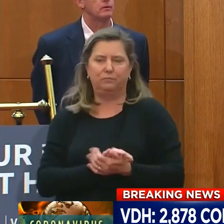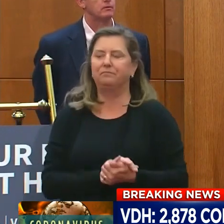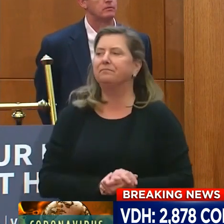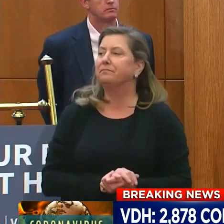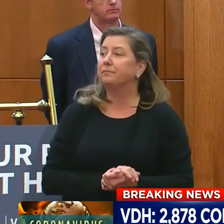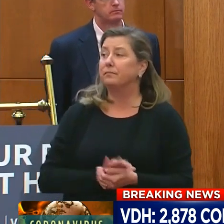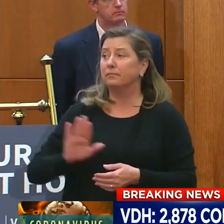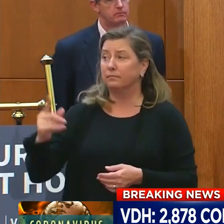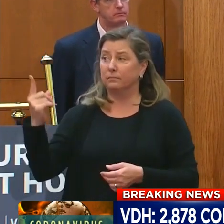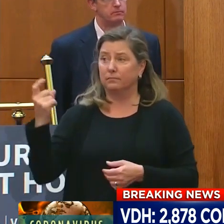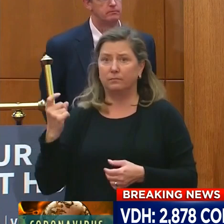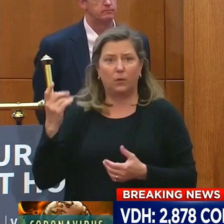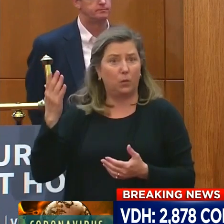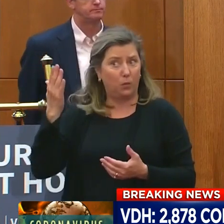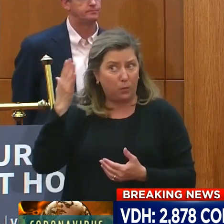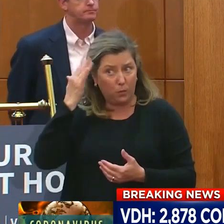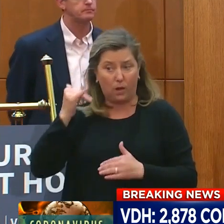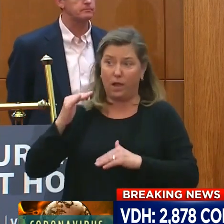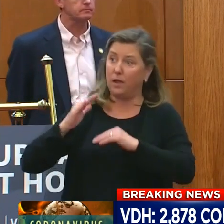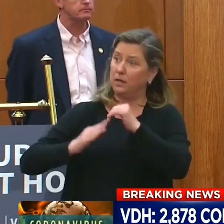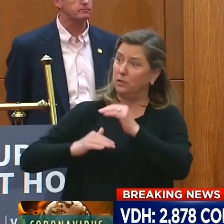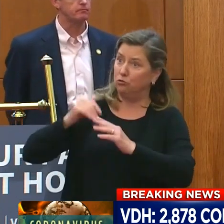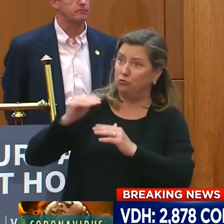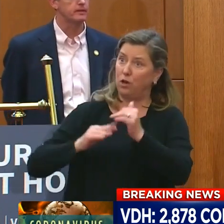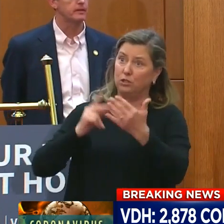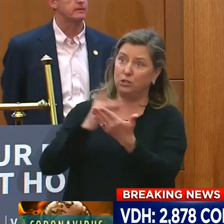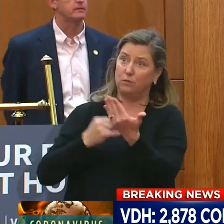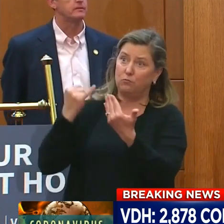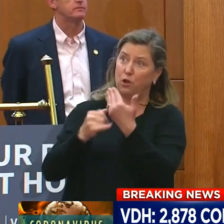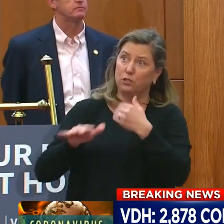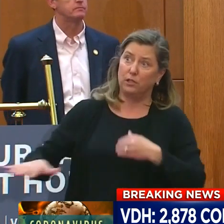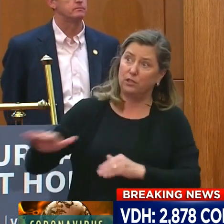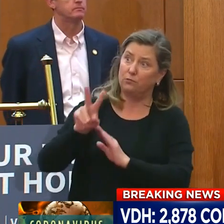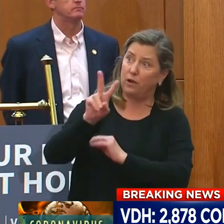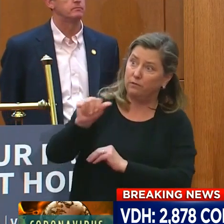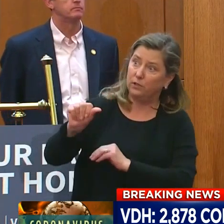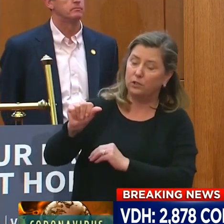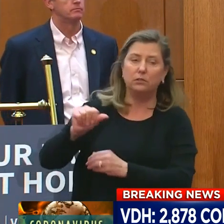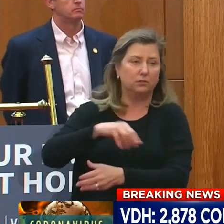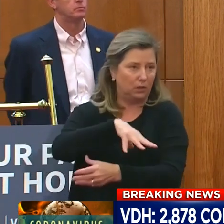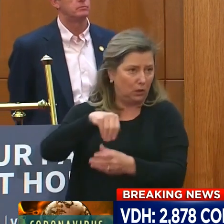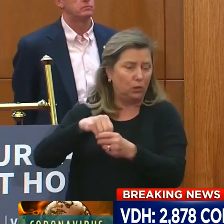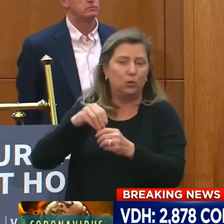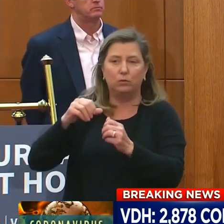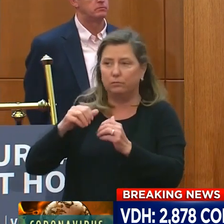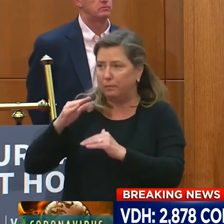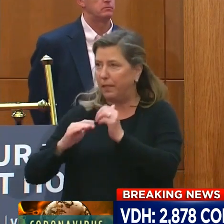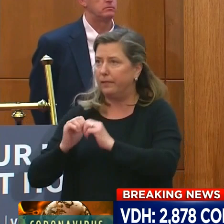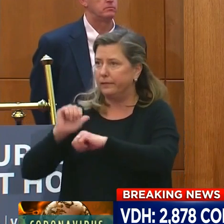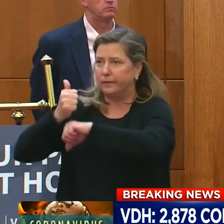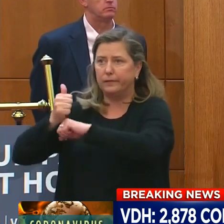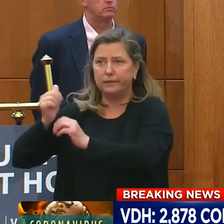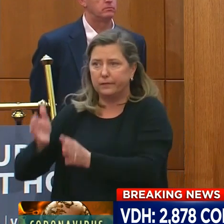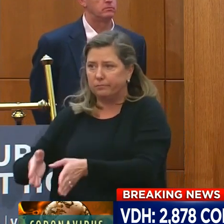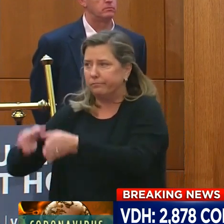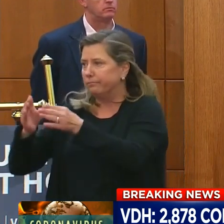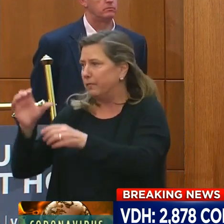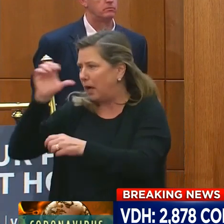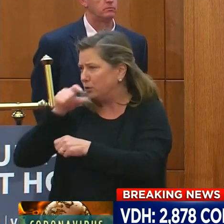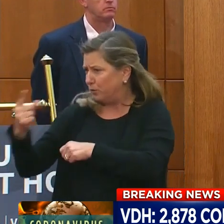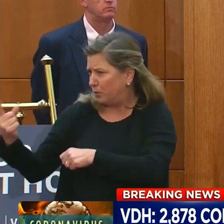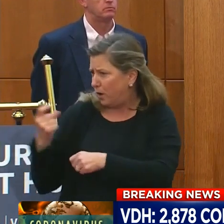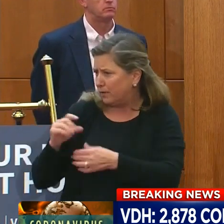The question is, why are construction projects across Virginia to include buildings, and I suspect you're asking